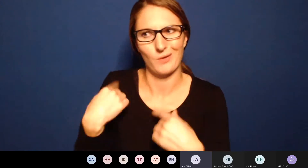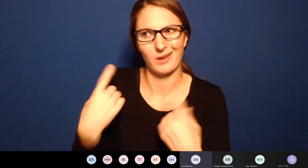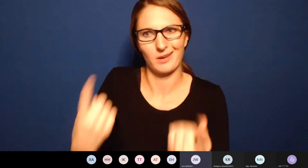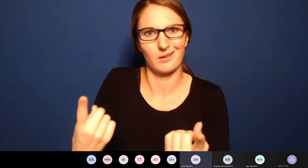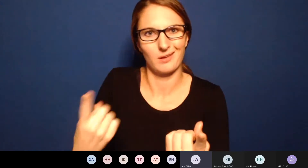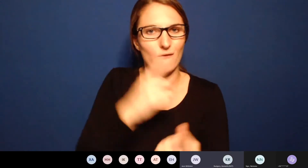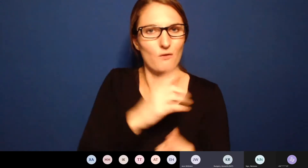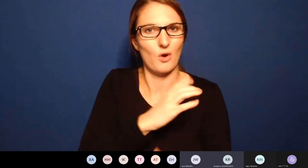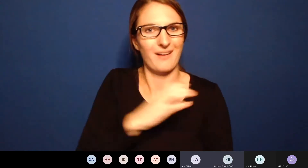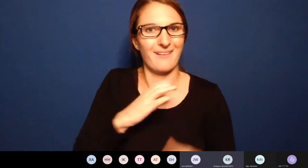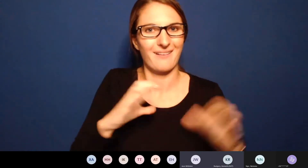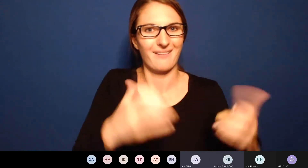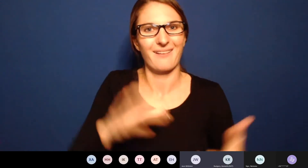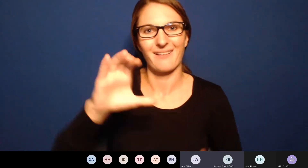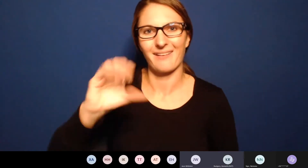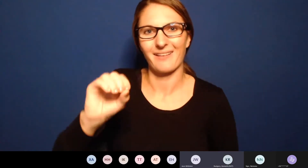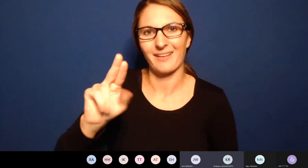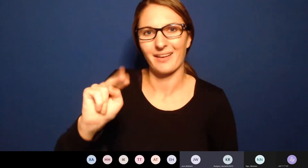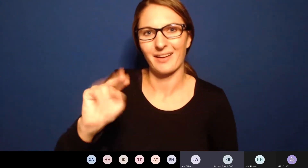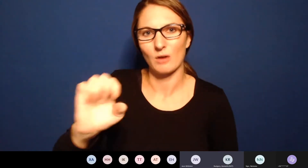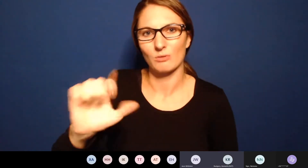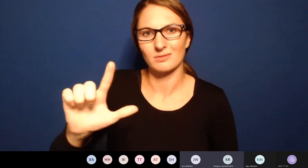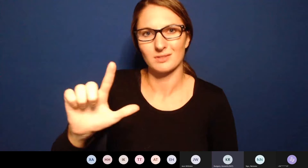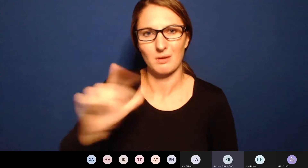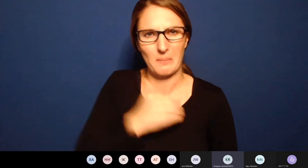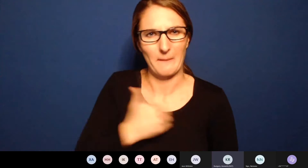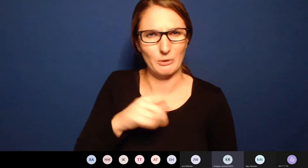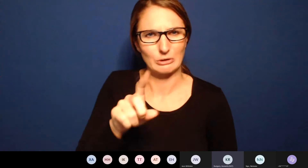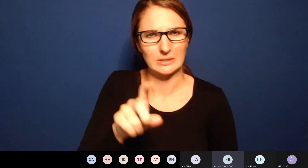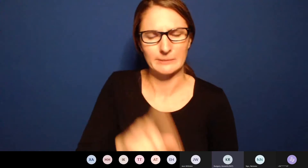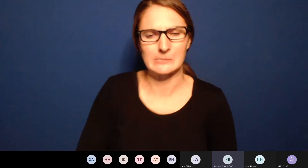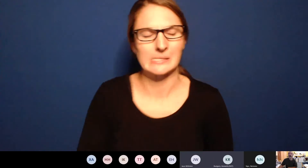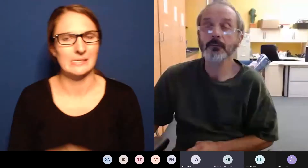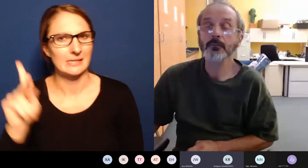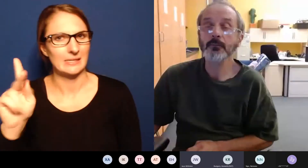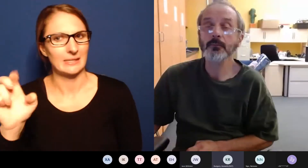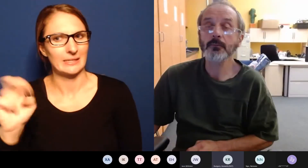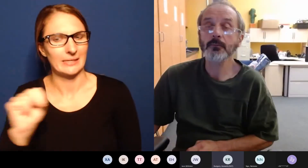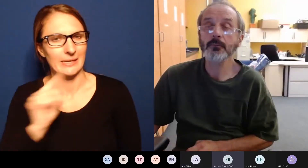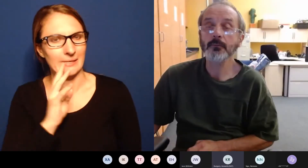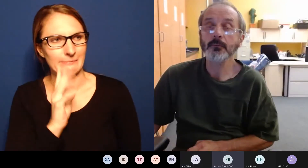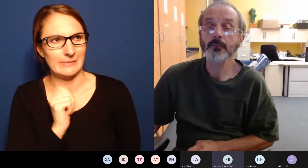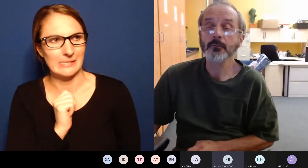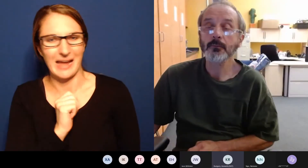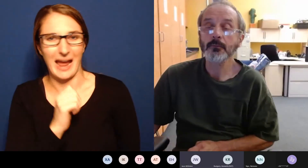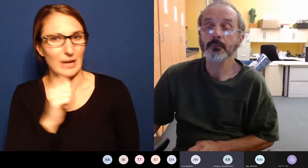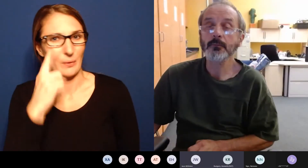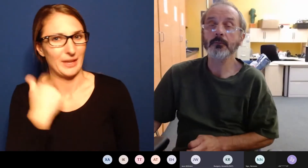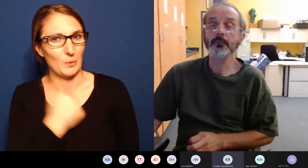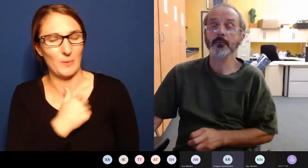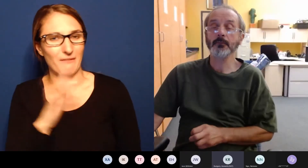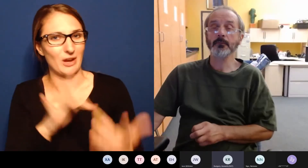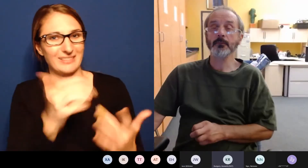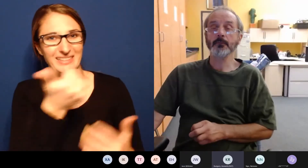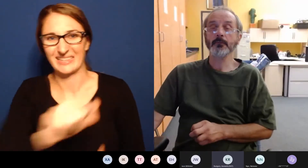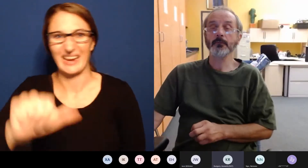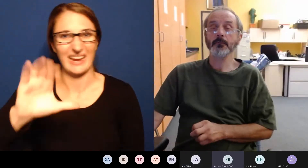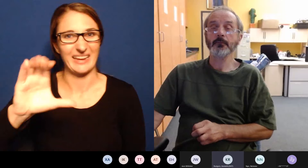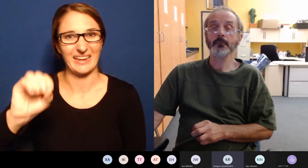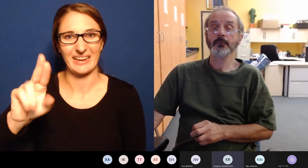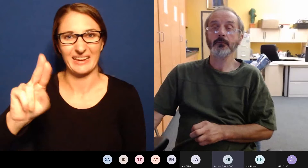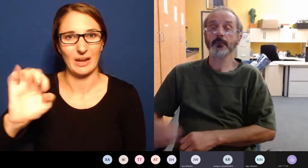members? That's a good question. I don't think we have done any outreach to council members, so that's another